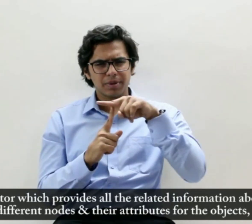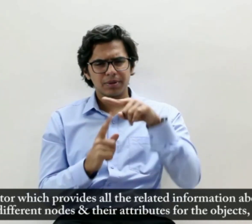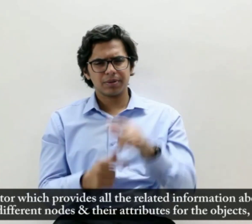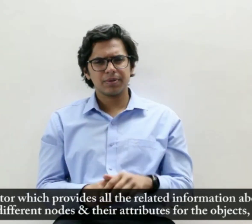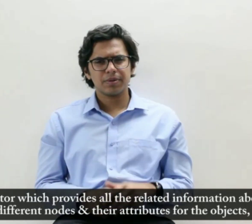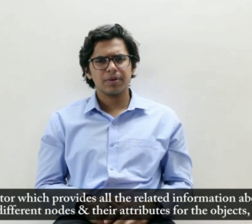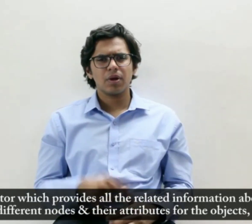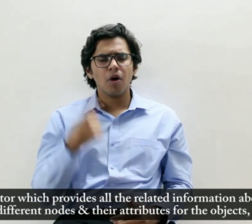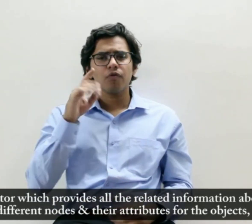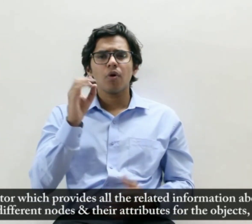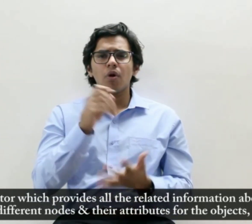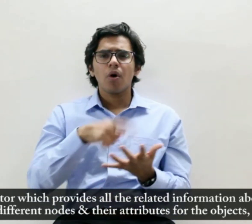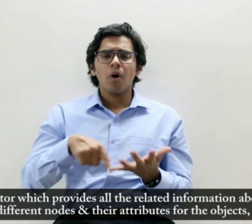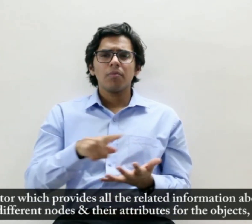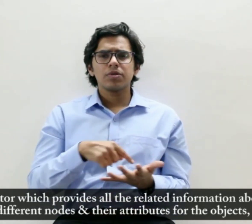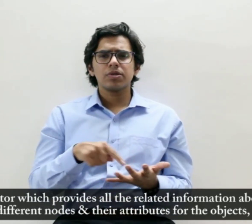the objects,